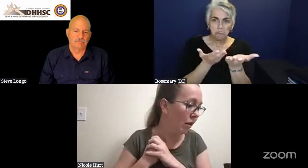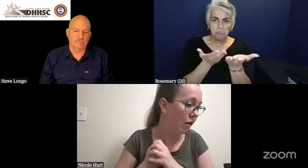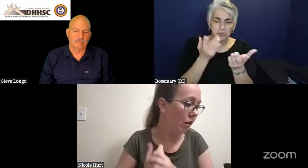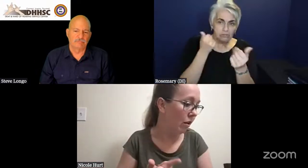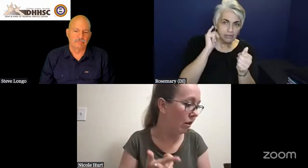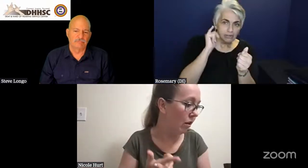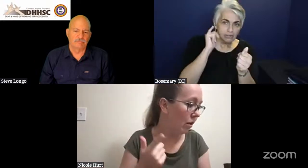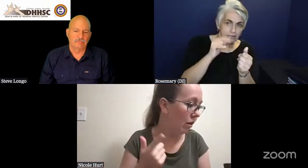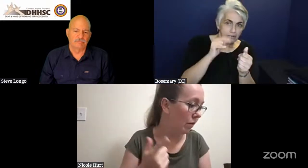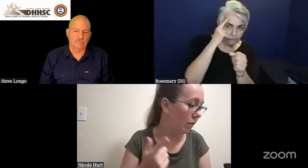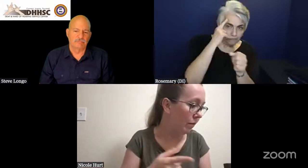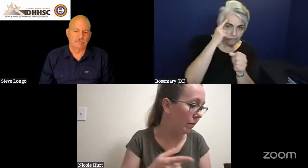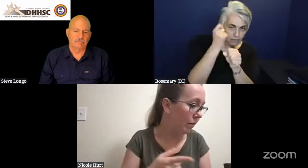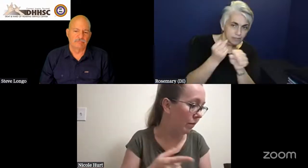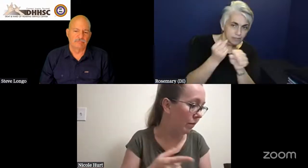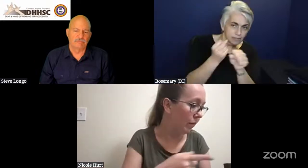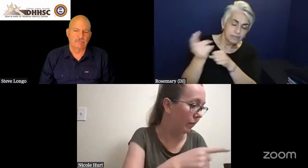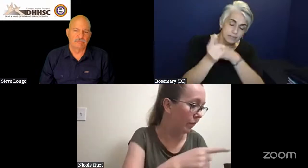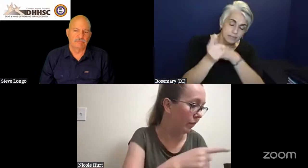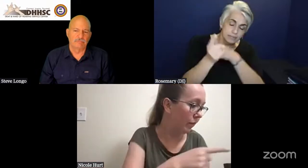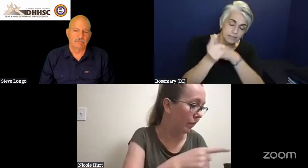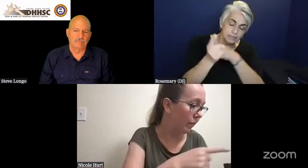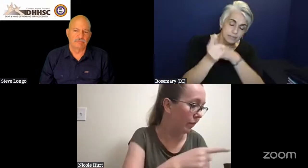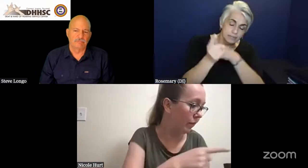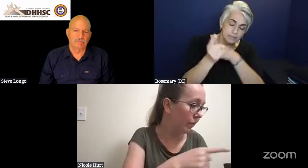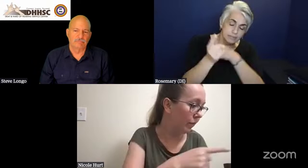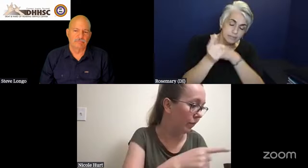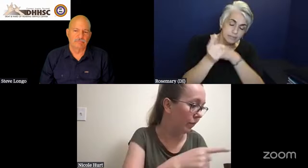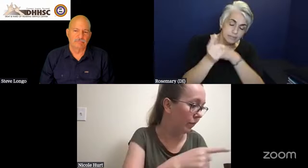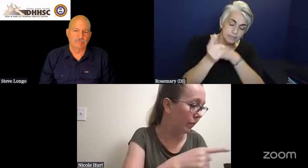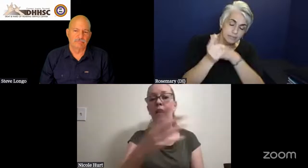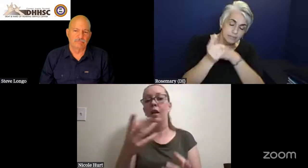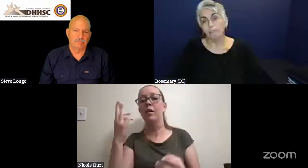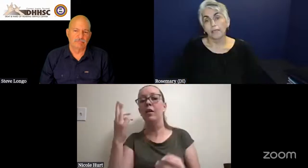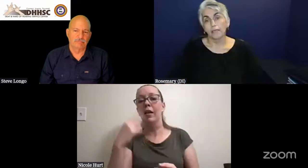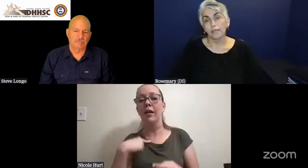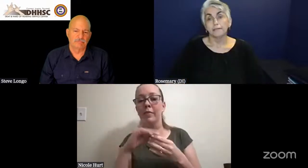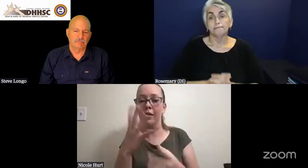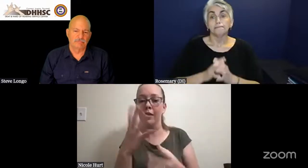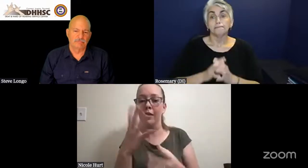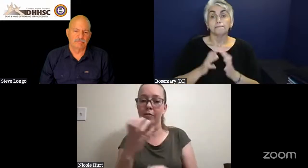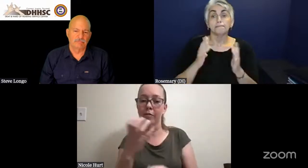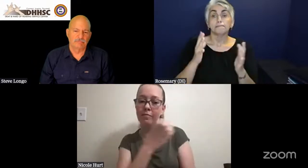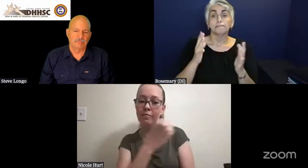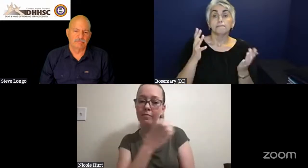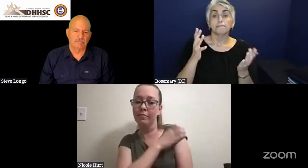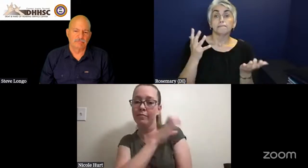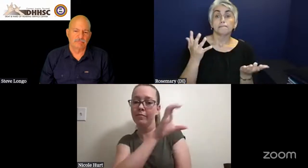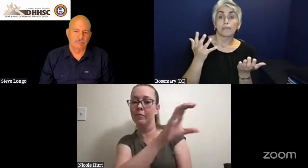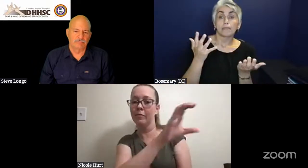on the community rather than us. That's my recommendation for next year.